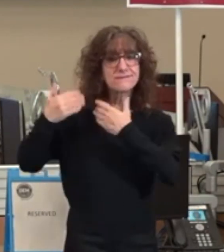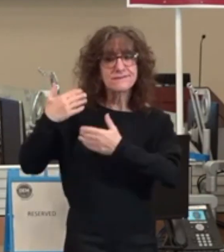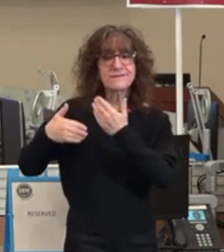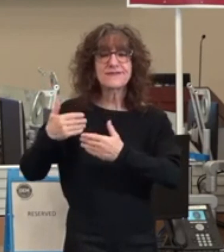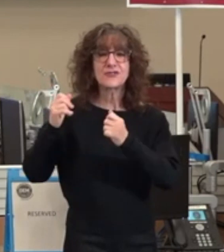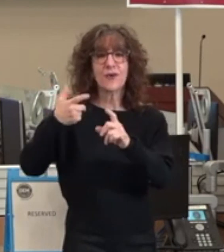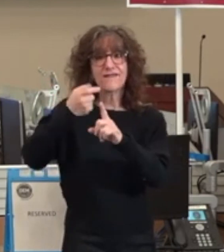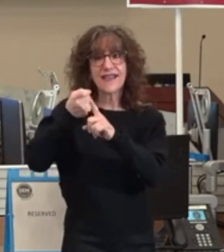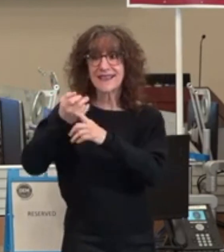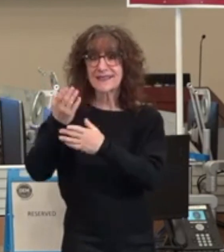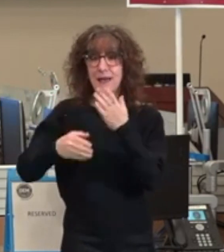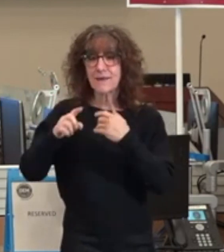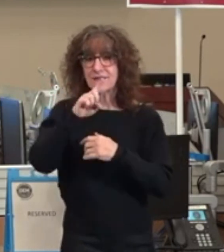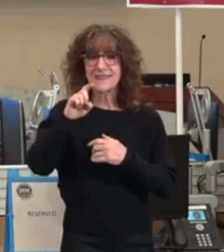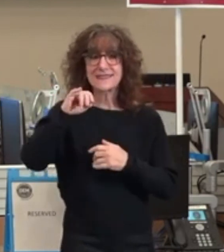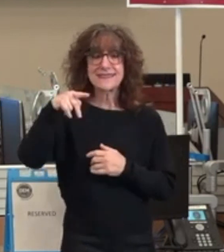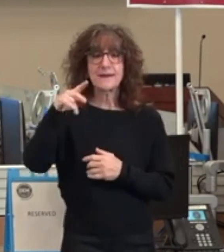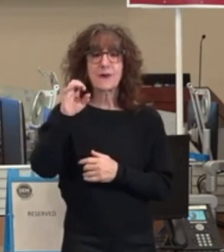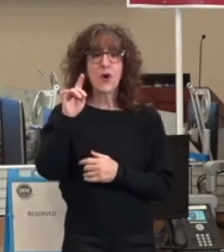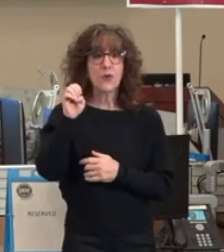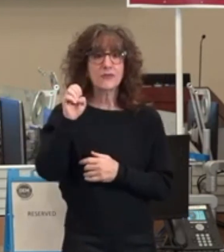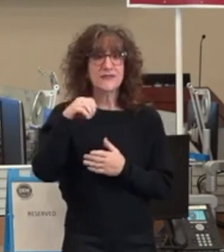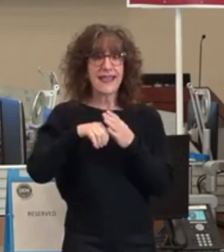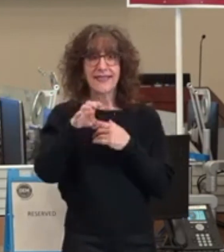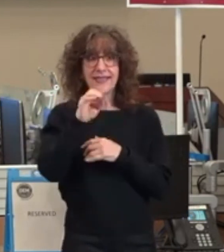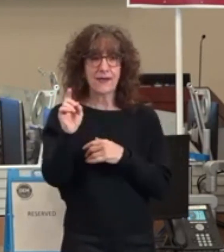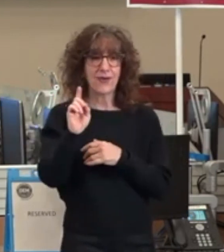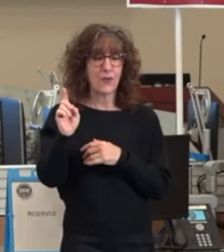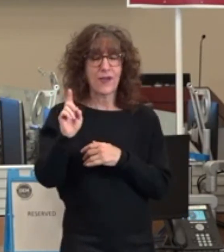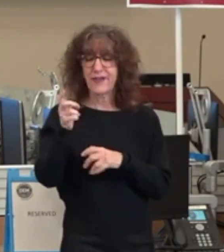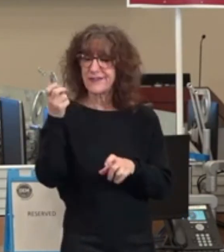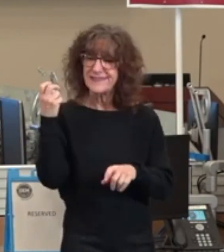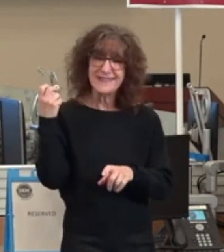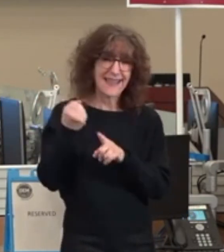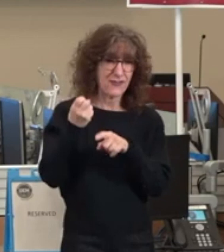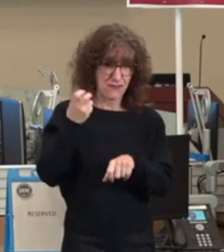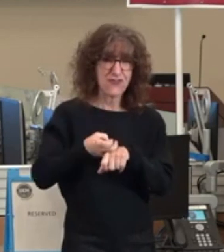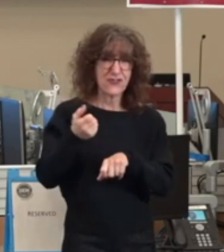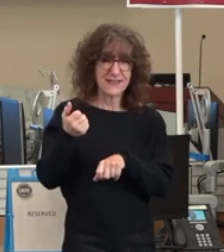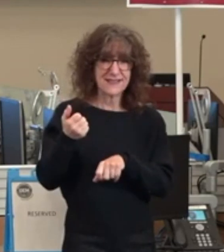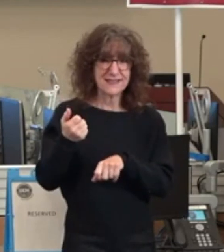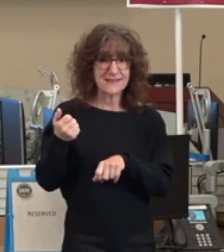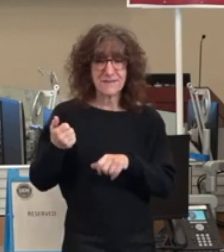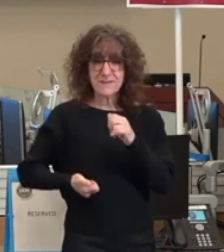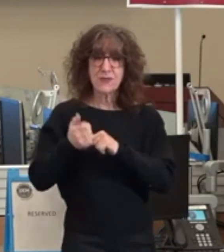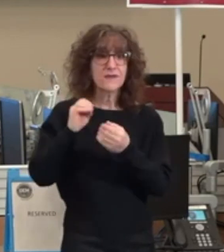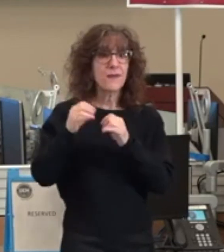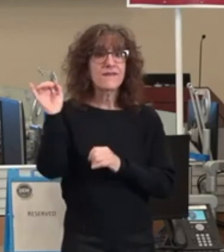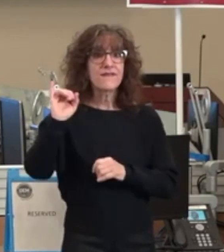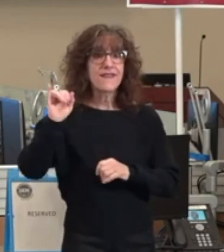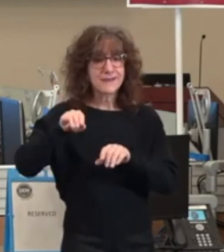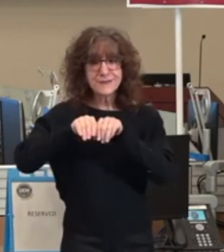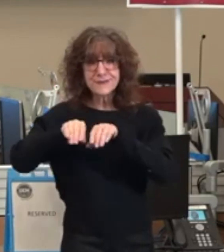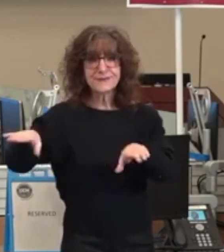that we can vaccinate some of the zip codes in our county where we are hardest hit, where we have the greatest number of infections. We want to be able